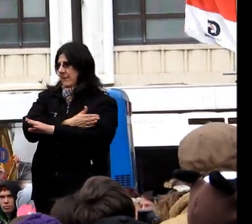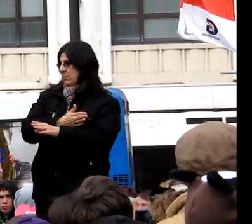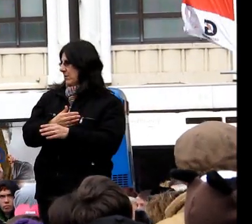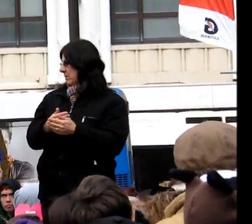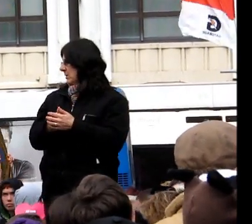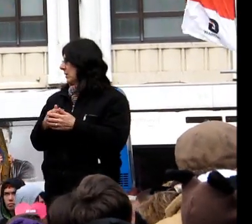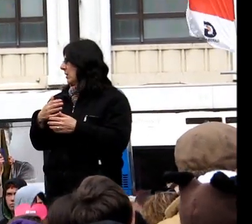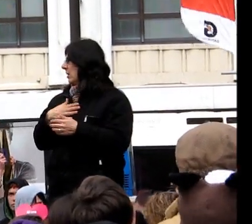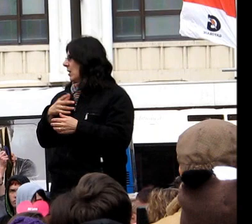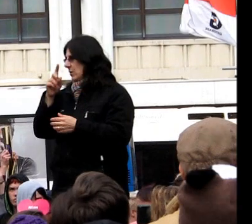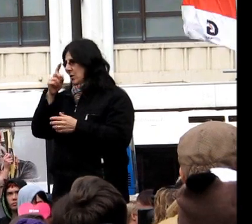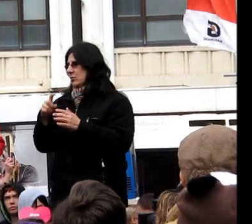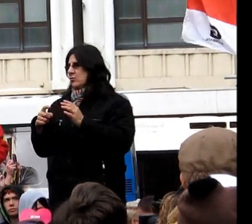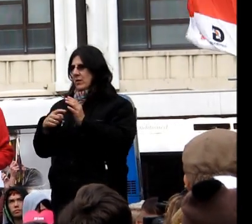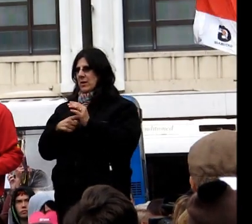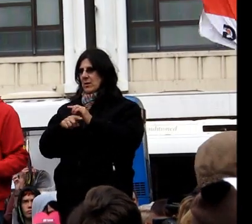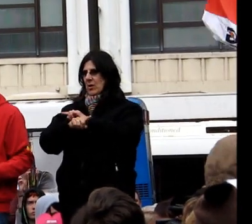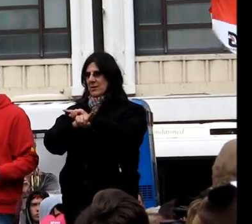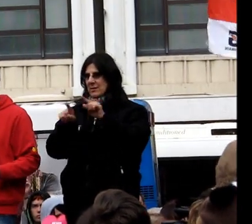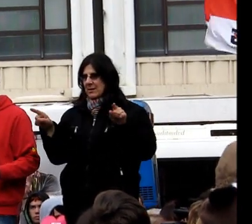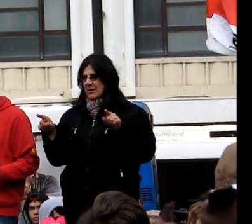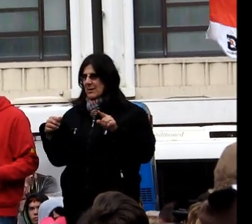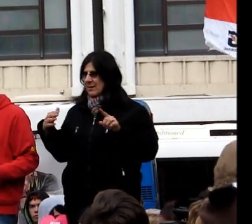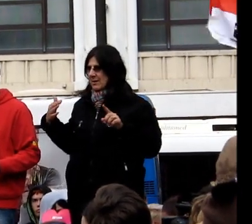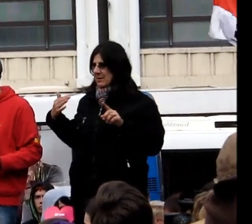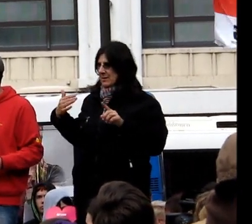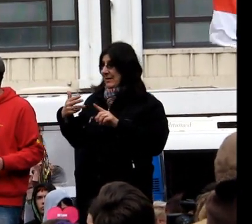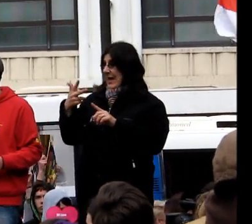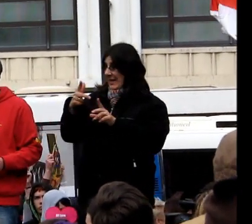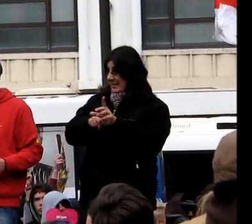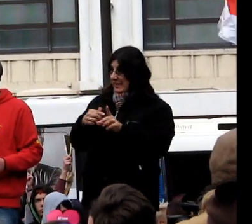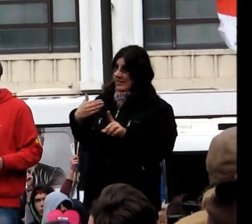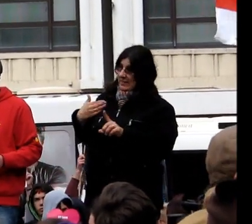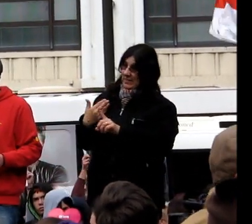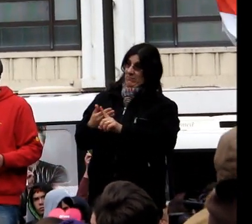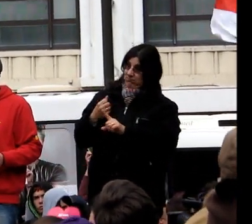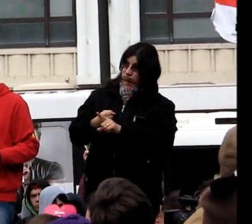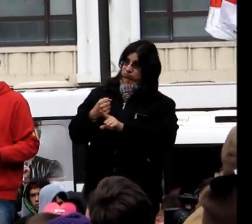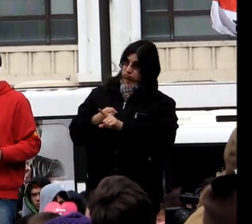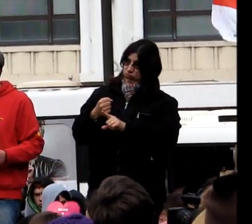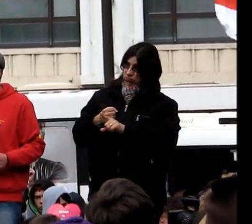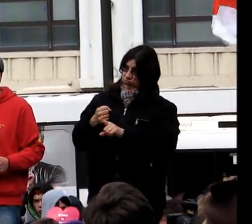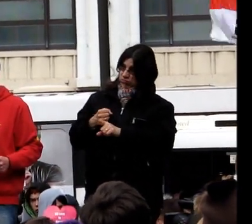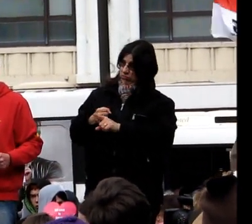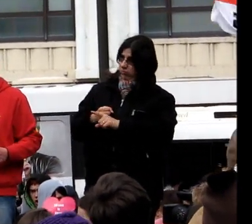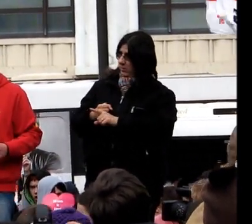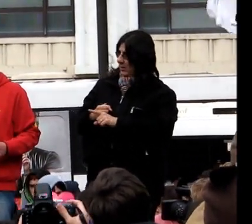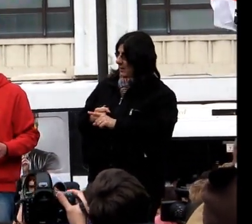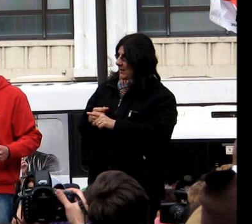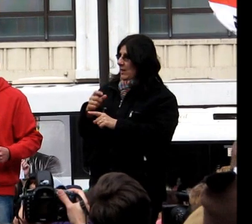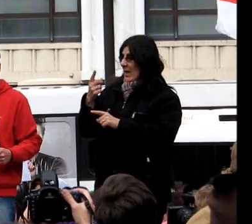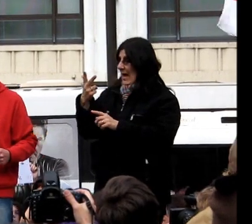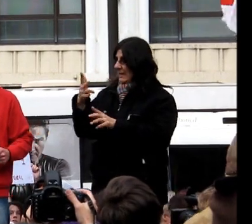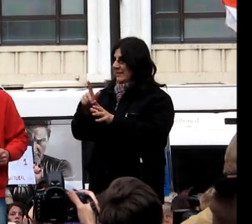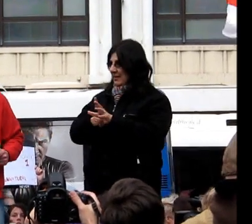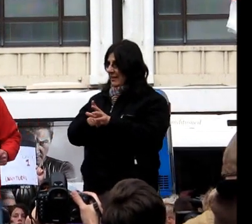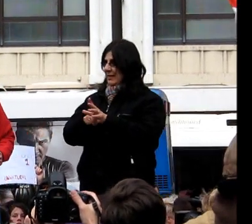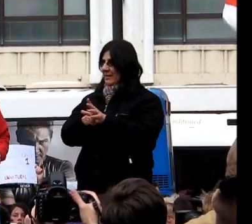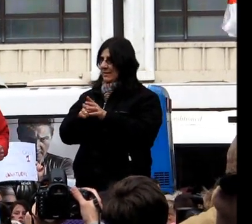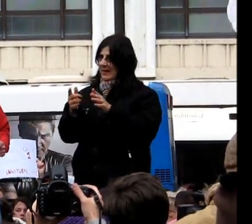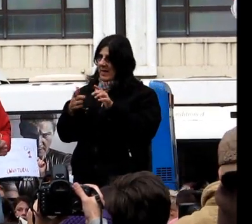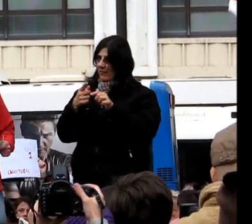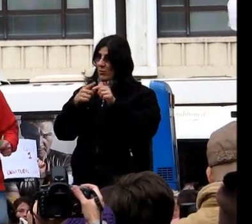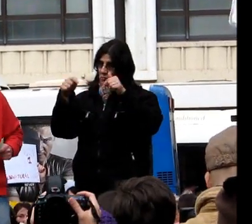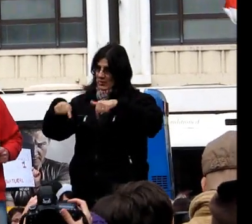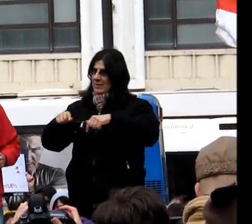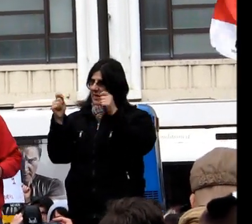I'd like to recognise that this struggle has gone on for 8 long years, and it's not an anniversary that I'd like to be celebrating. I'd like to be